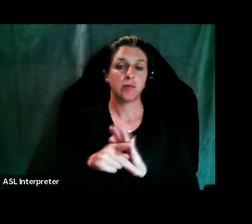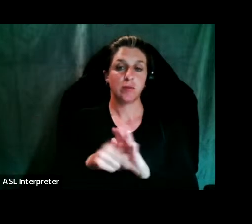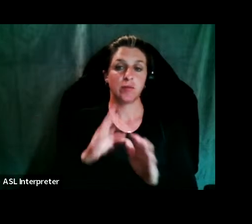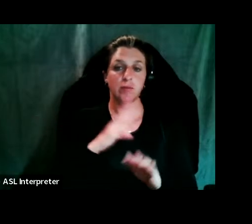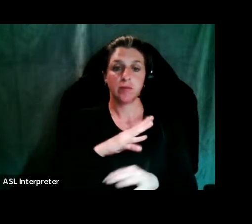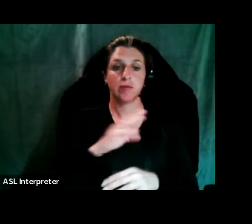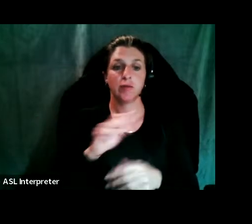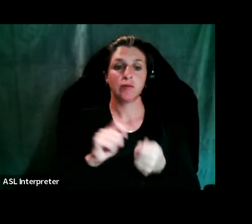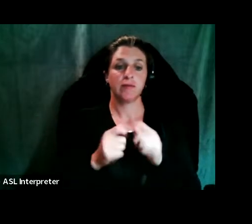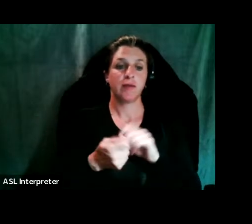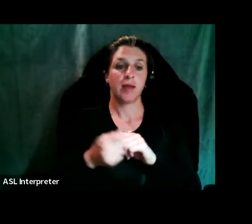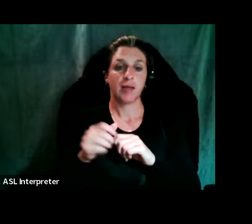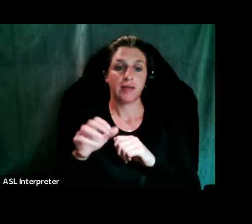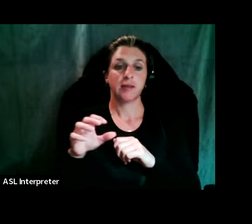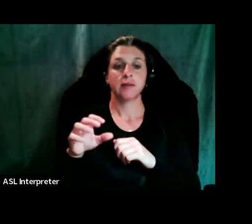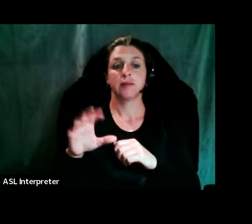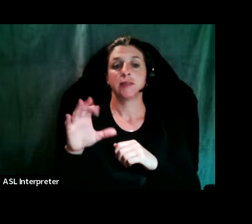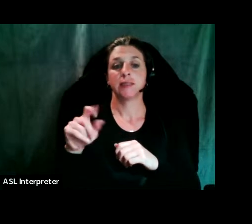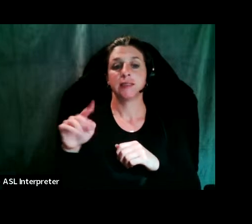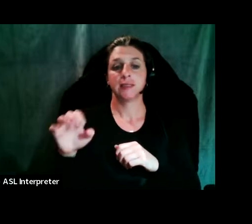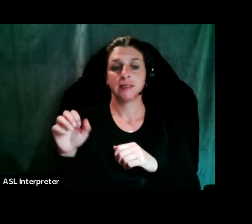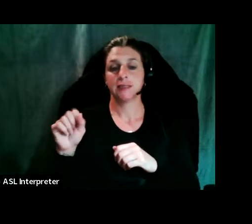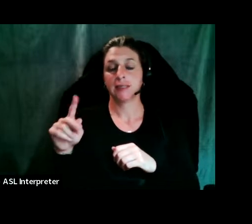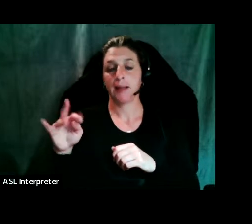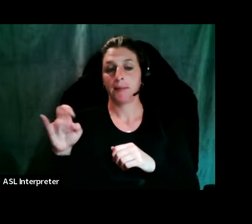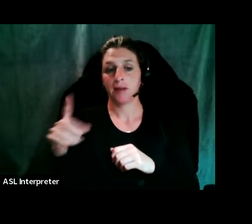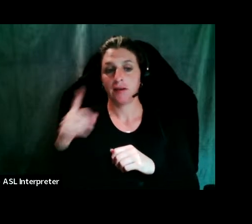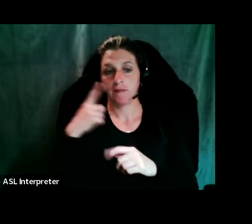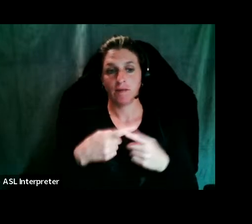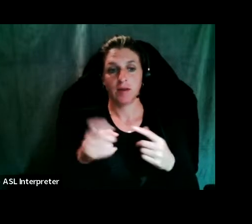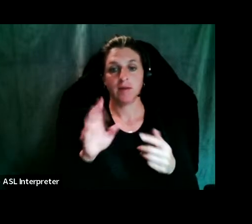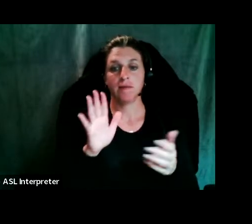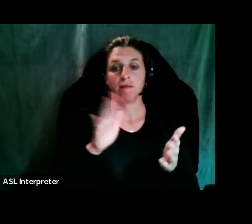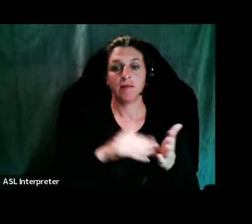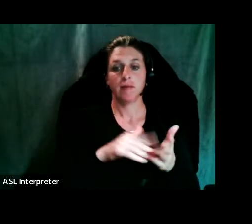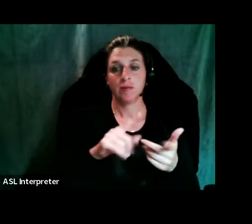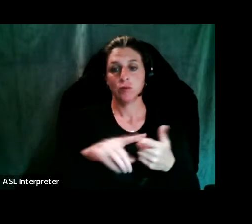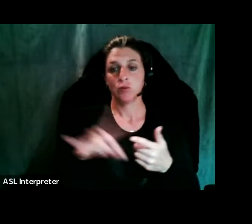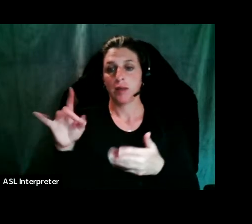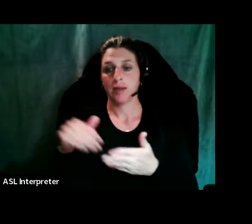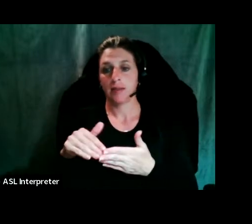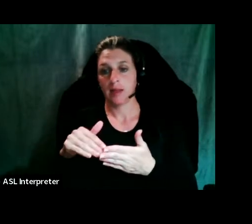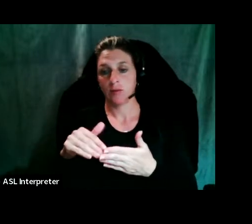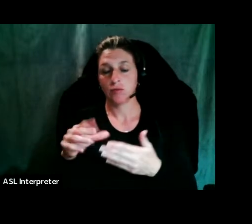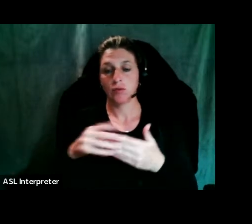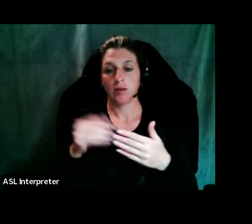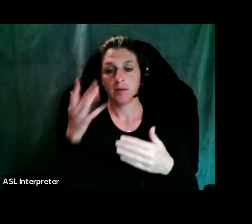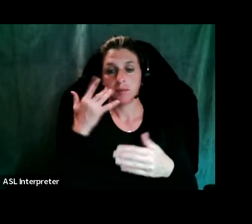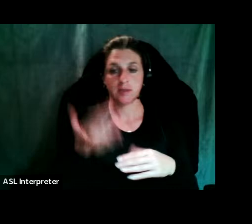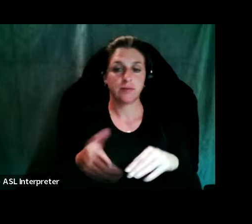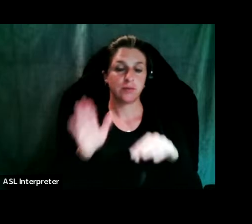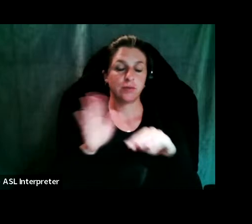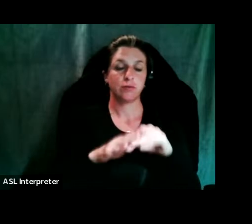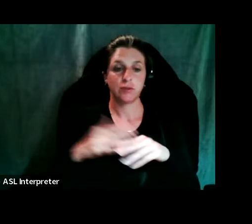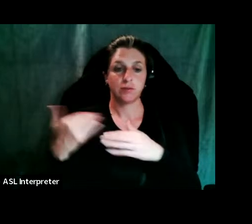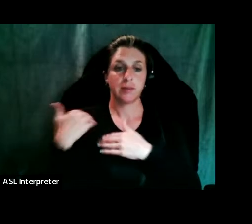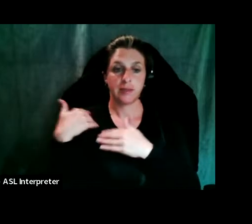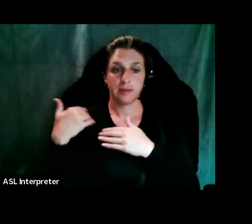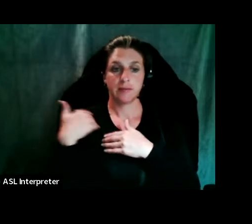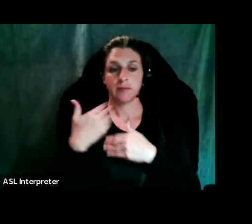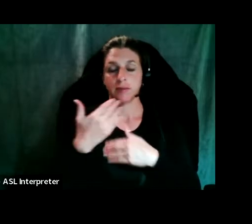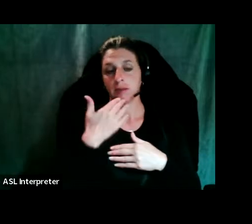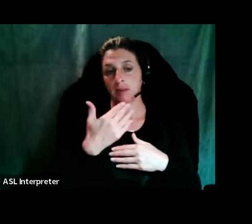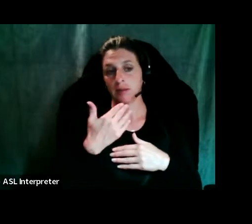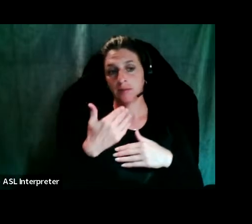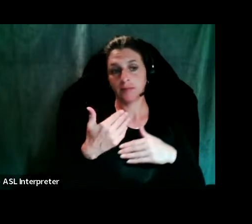CTE pathway lead stipend from $5,000 to $8,000 due to the increased responsibilities. Thank you. That's great.